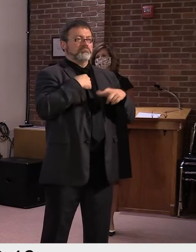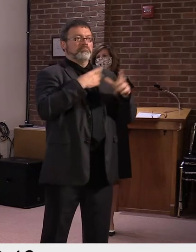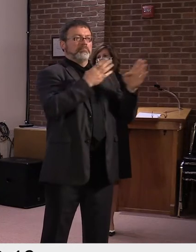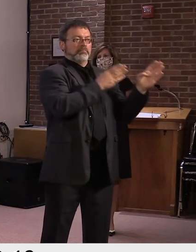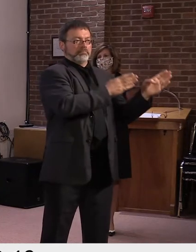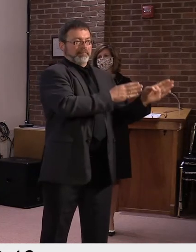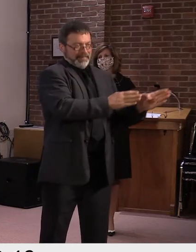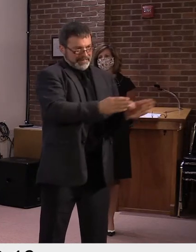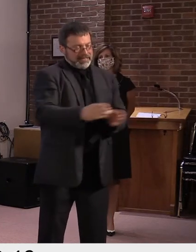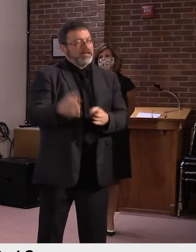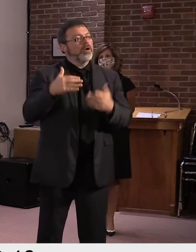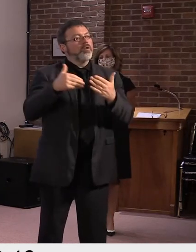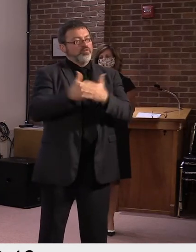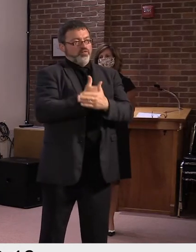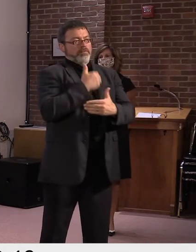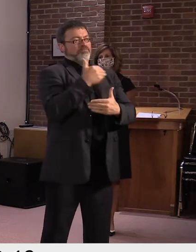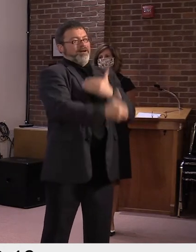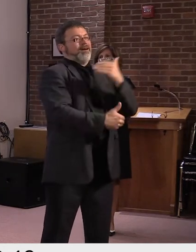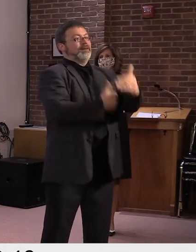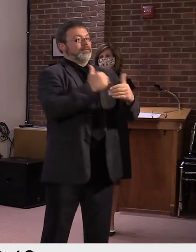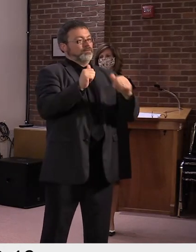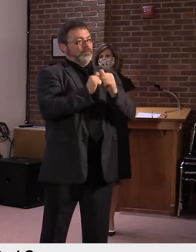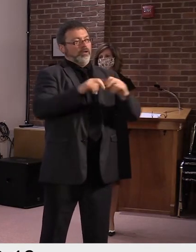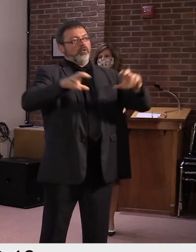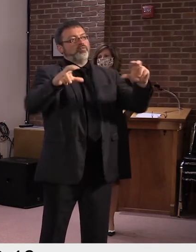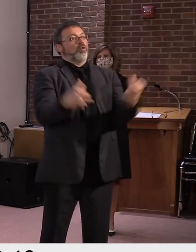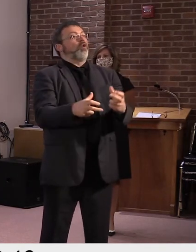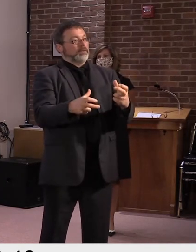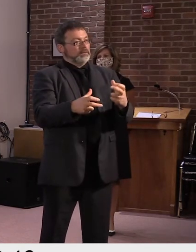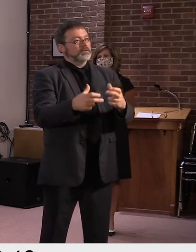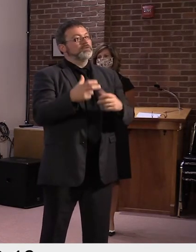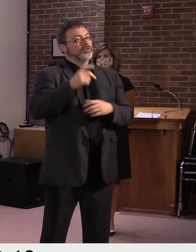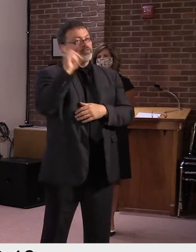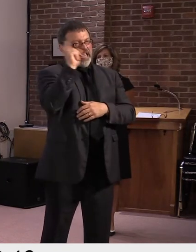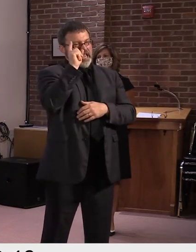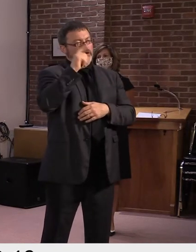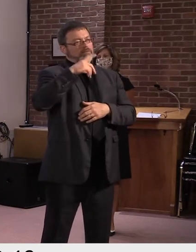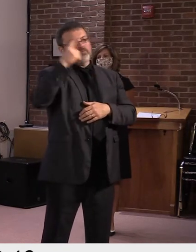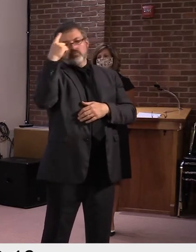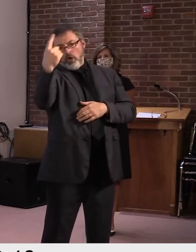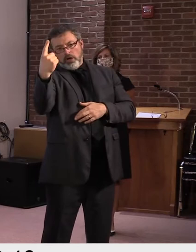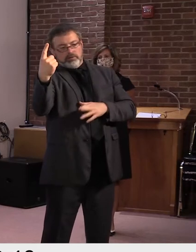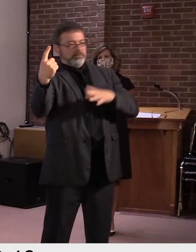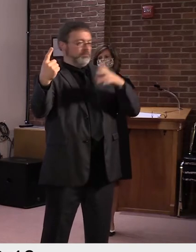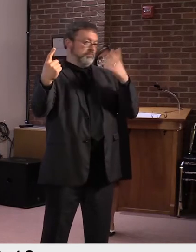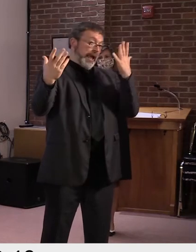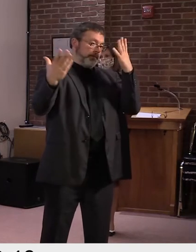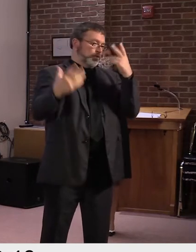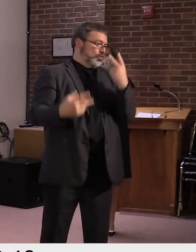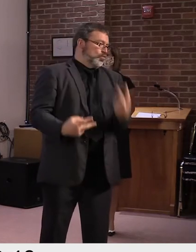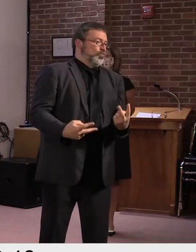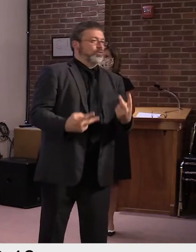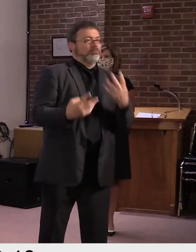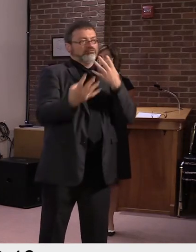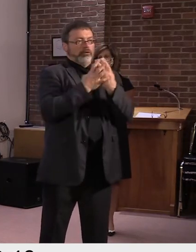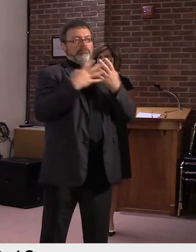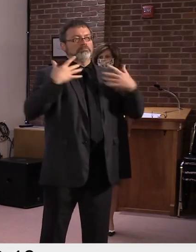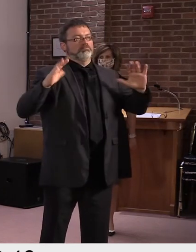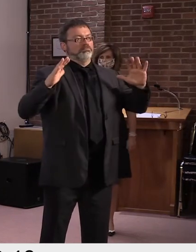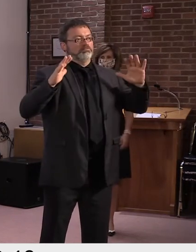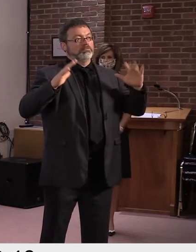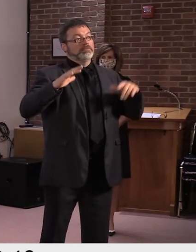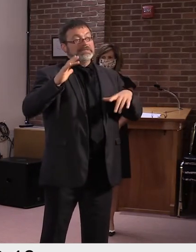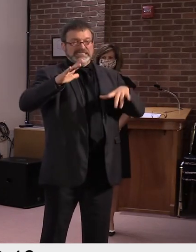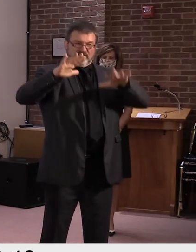in one or two facilities throughout the state. That means that you would be come in, you'd be quarantined in a